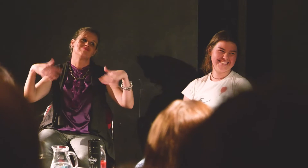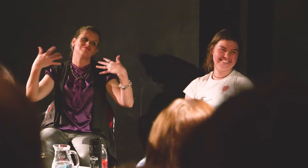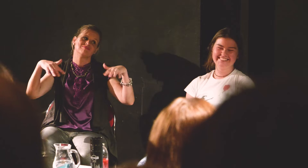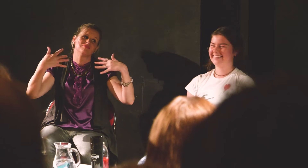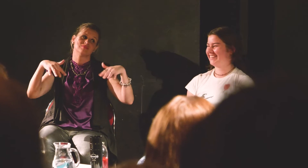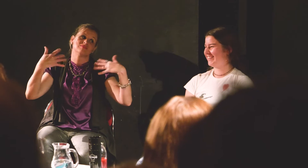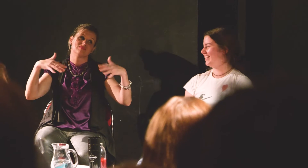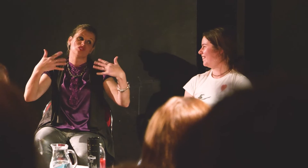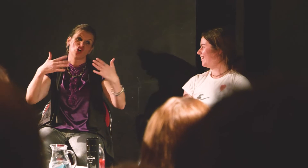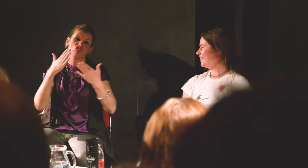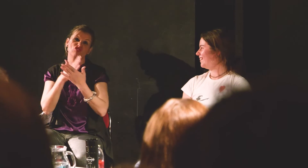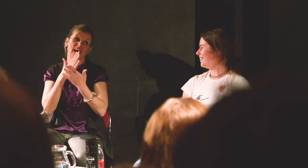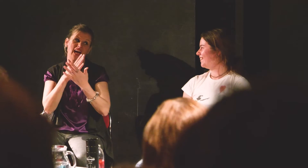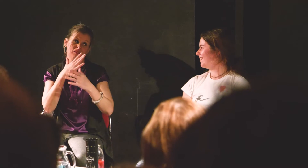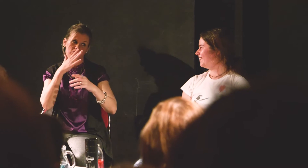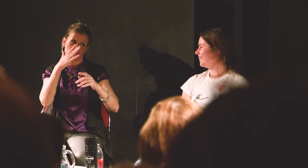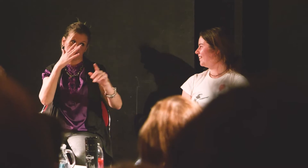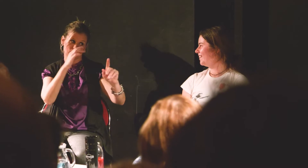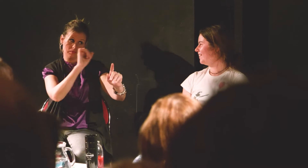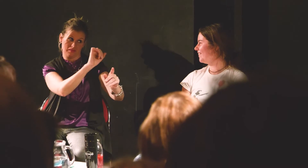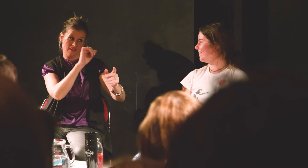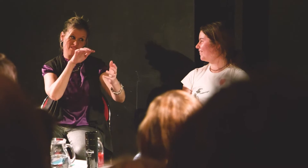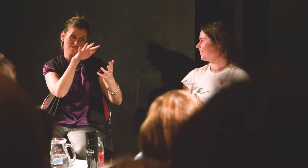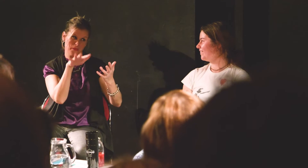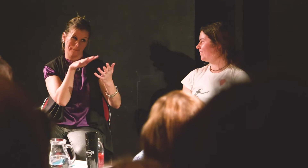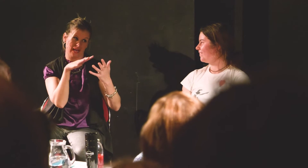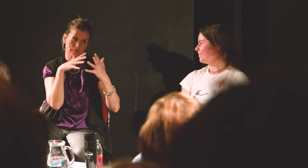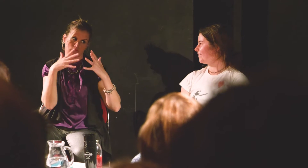qualified. But... So really,